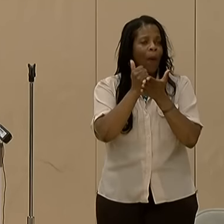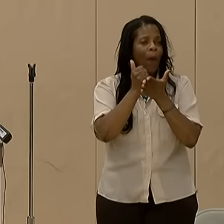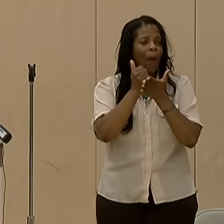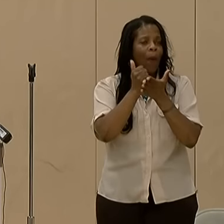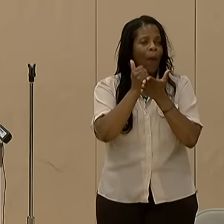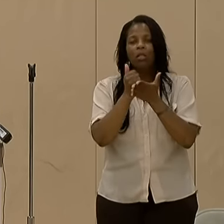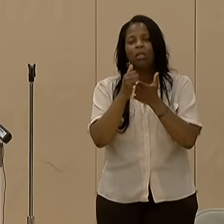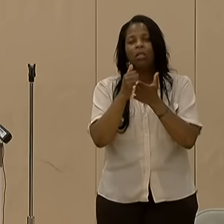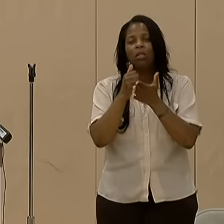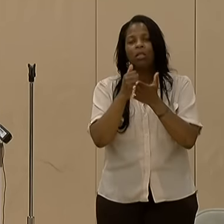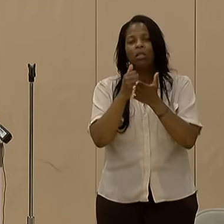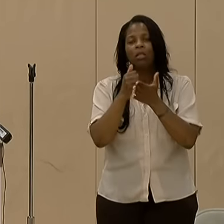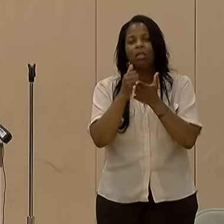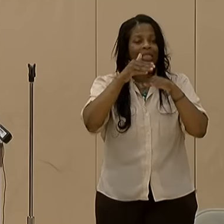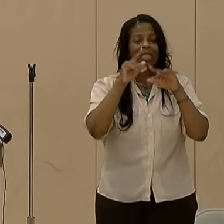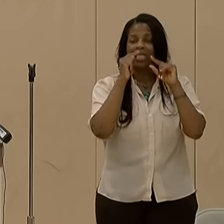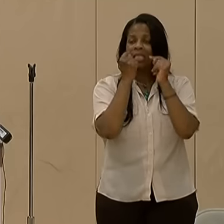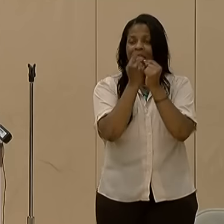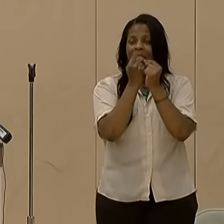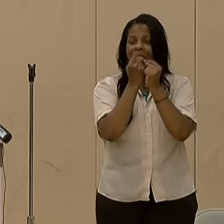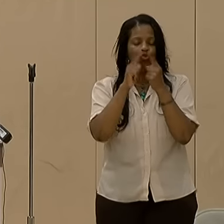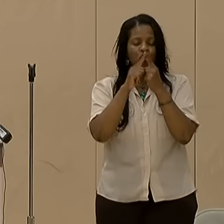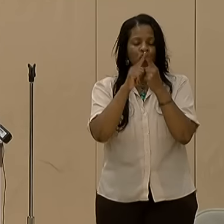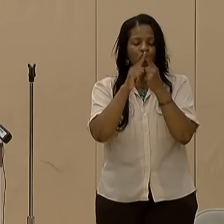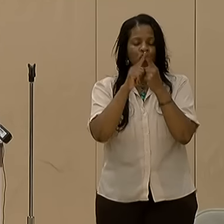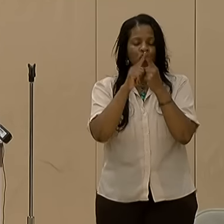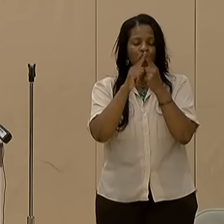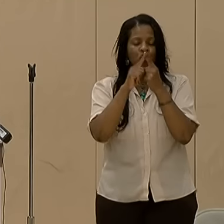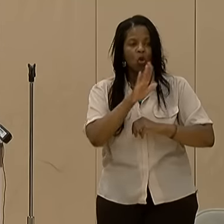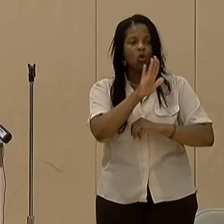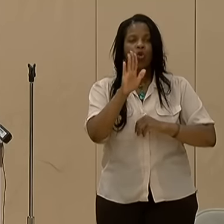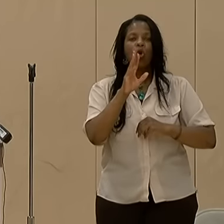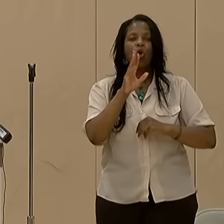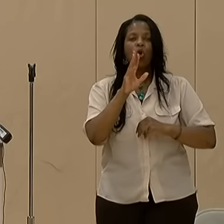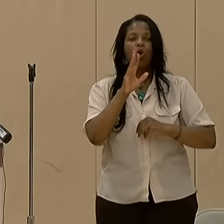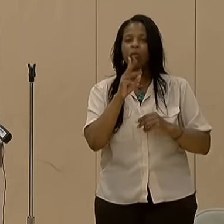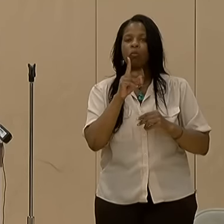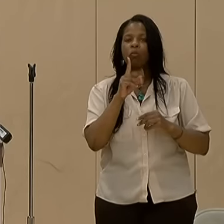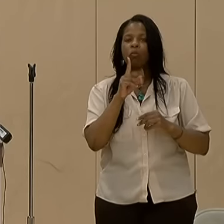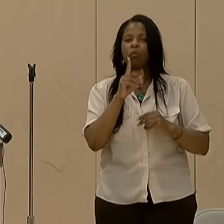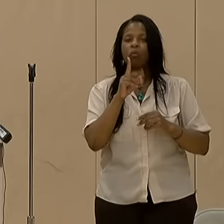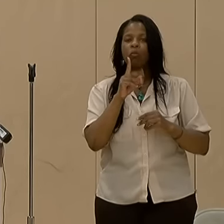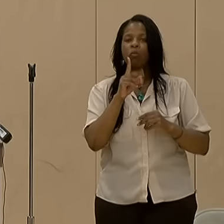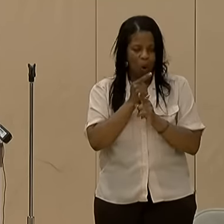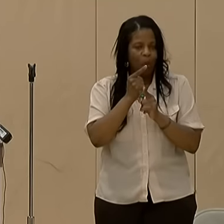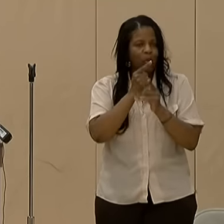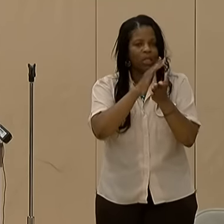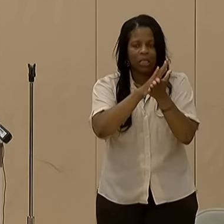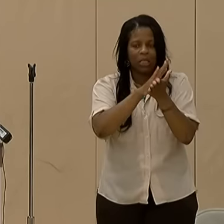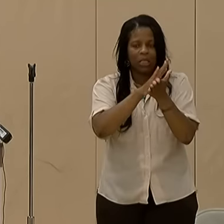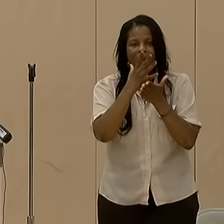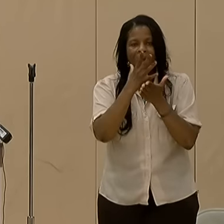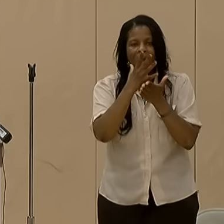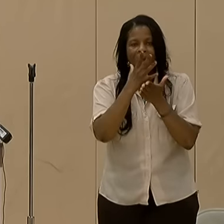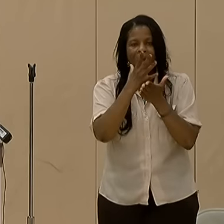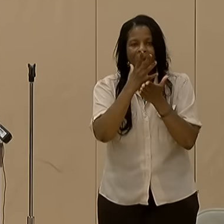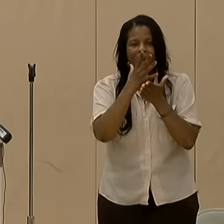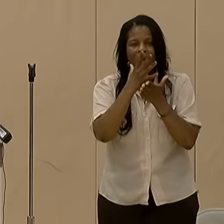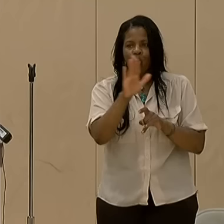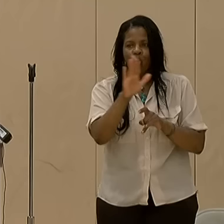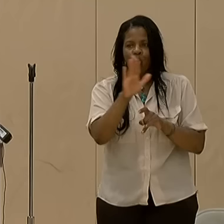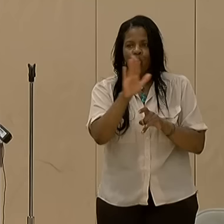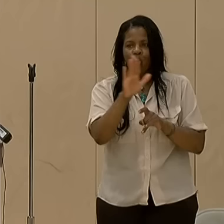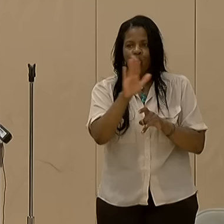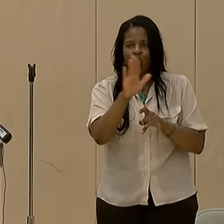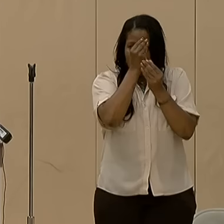send teams out to assess your water systems, make sure that they're properly disinfected and that they're tested, and then you will be